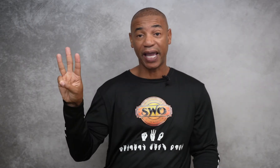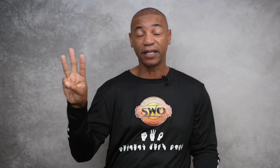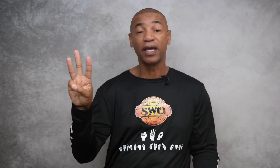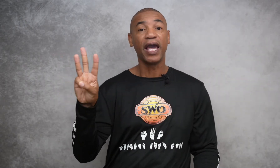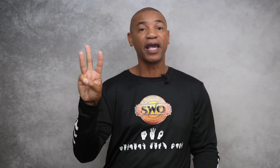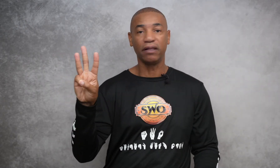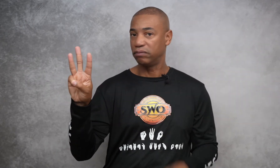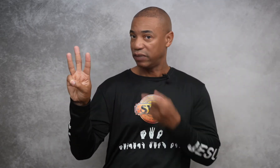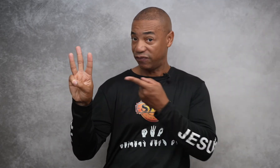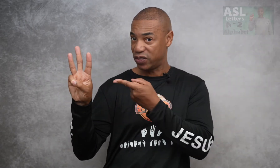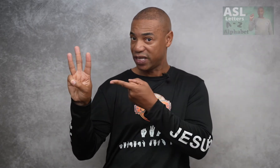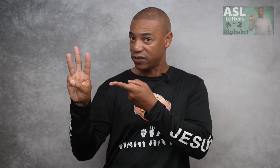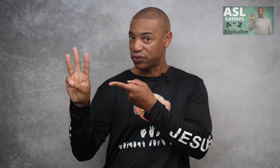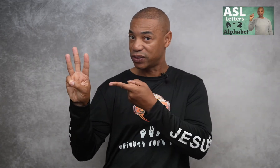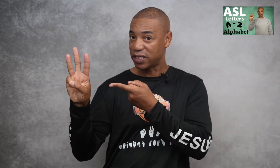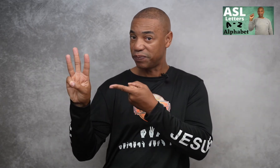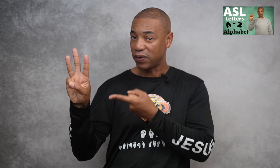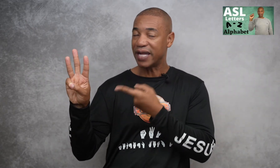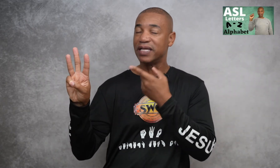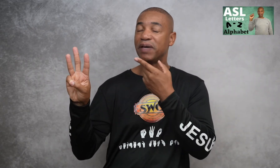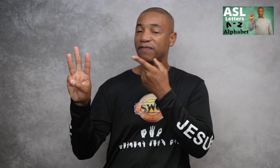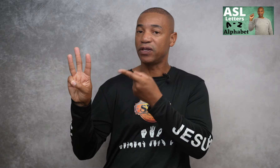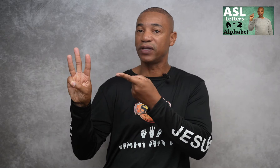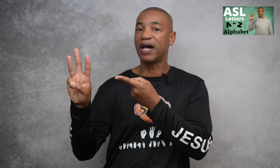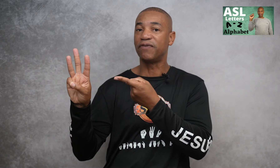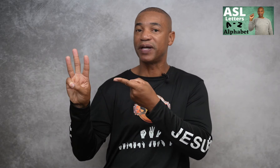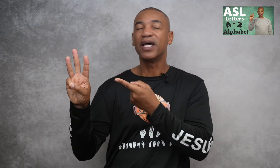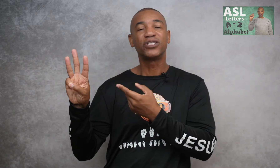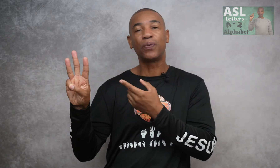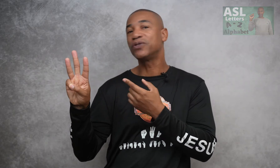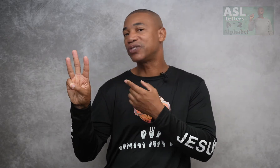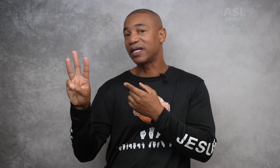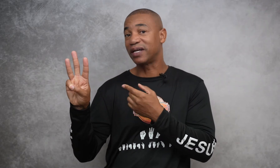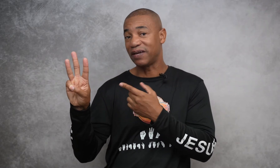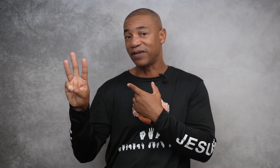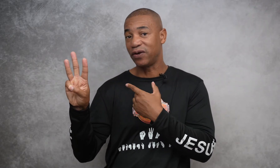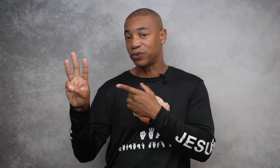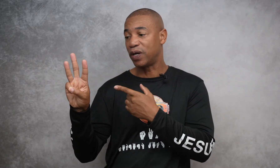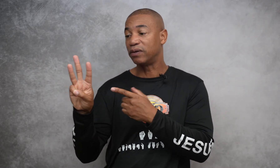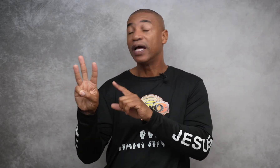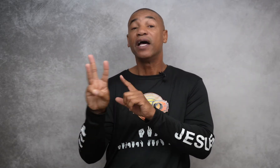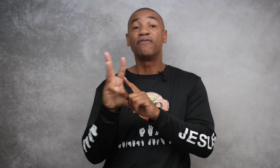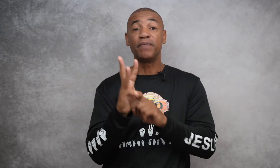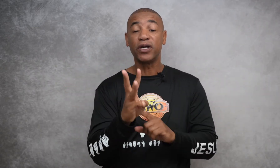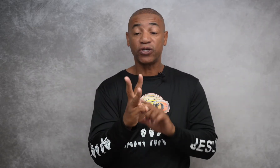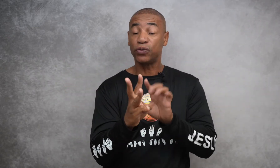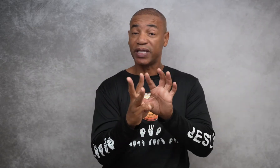hand, and if you did not know this was a W, I did make a video on the alphabet, so why don't you take a look at that video as well. From here, you'll take